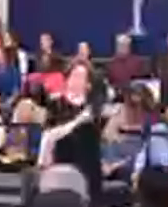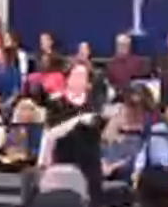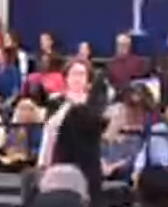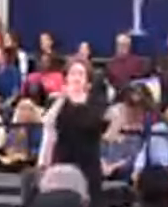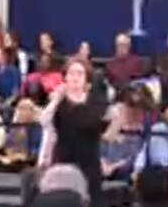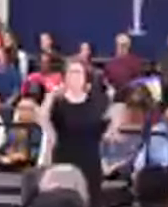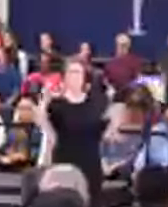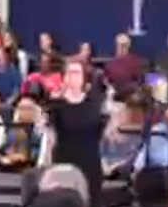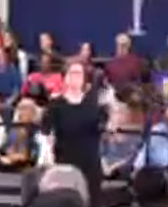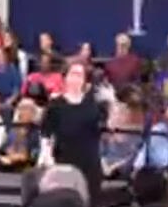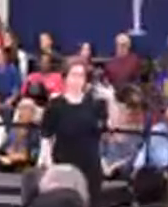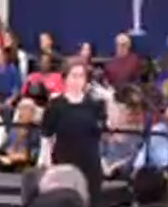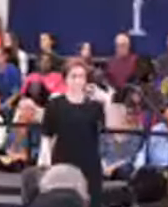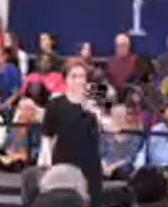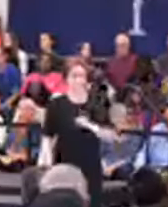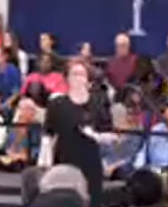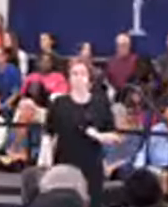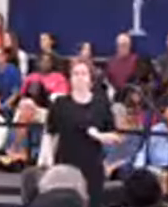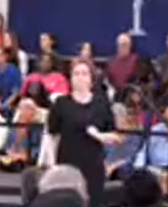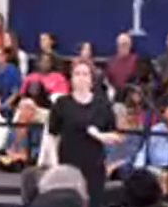and ISIS.